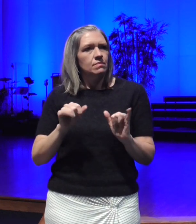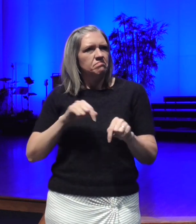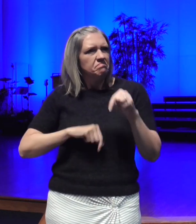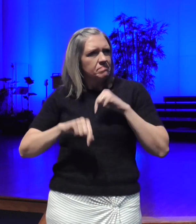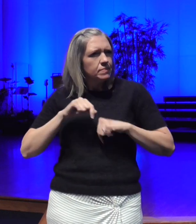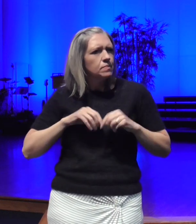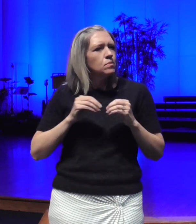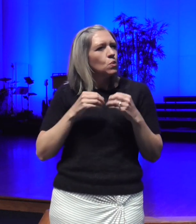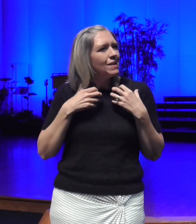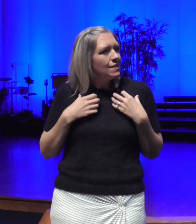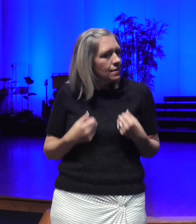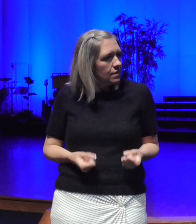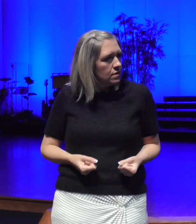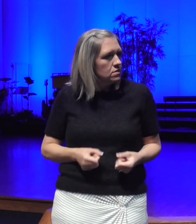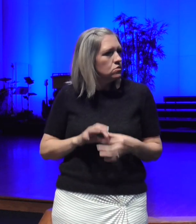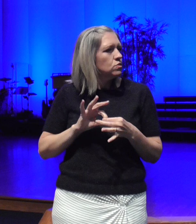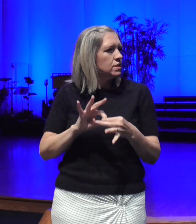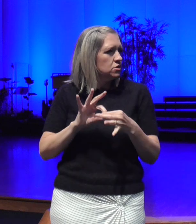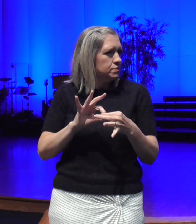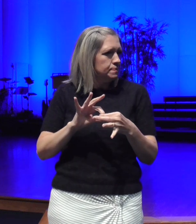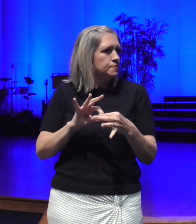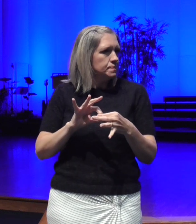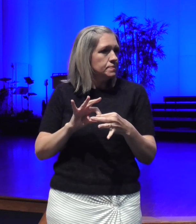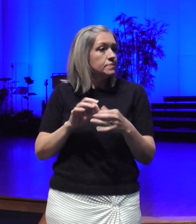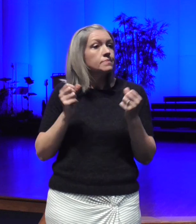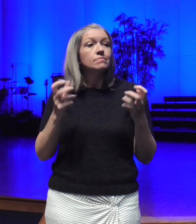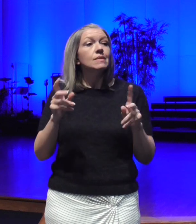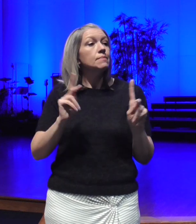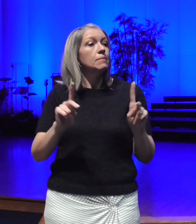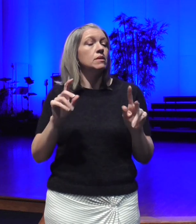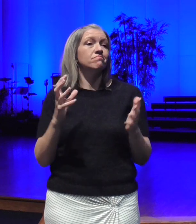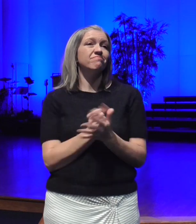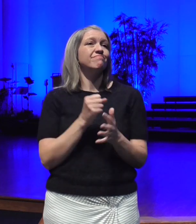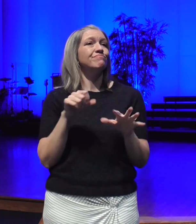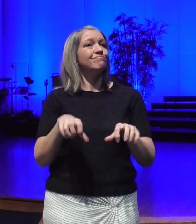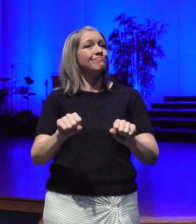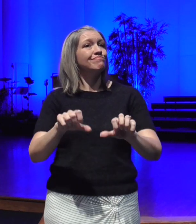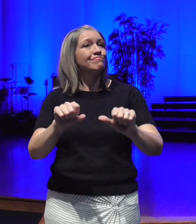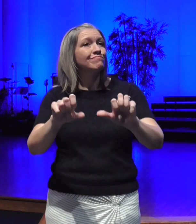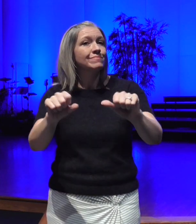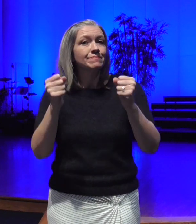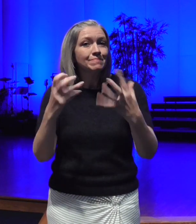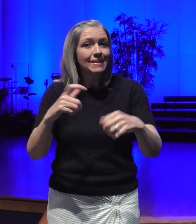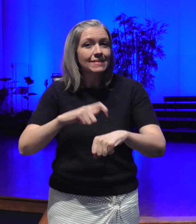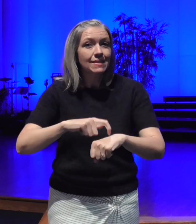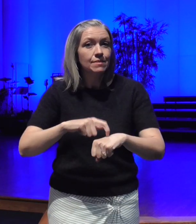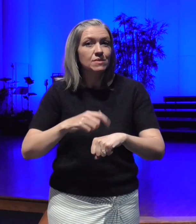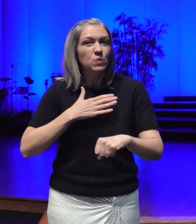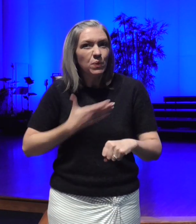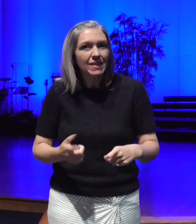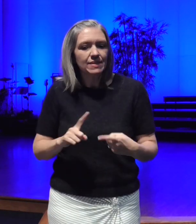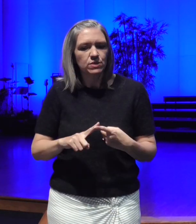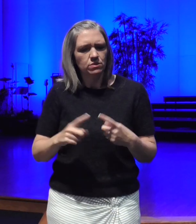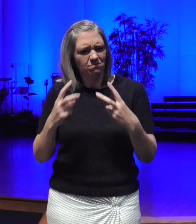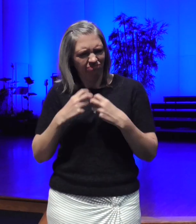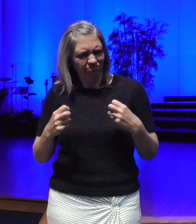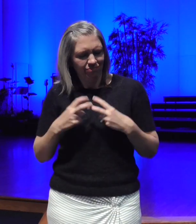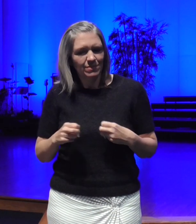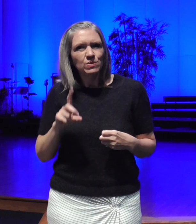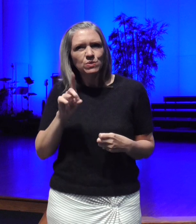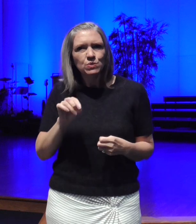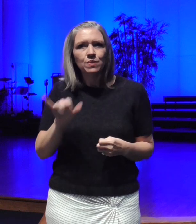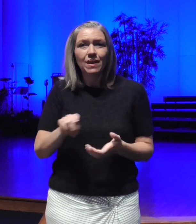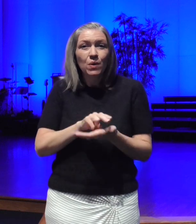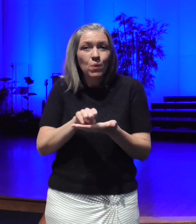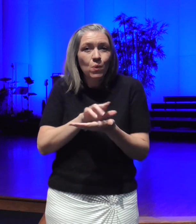healed space in that relationship. And many people take it over and over again because they're willing to come and keep doing that holy sacred work.